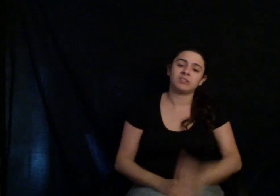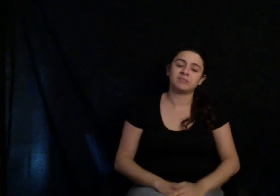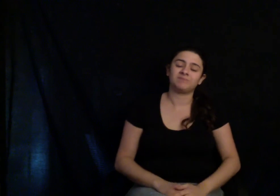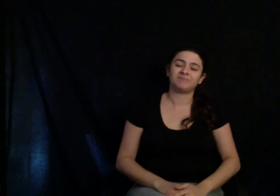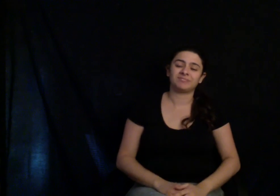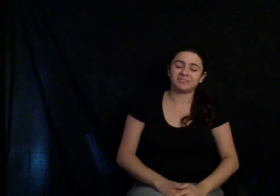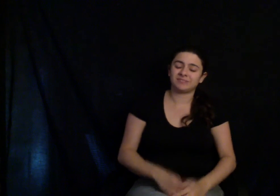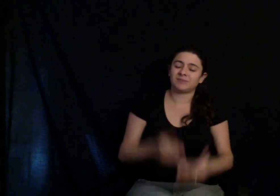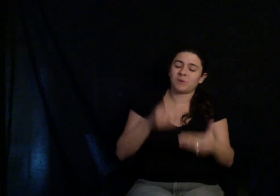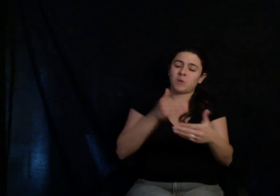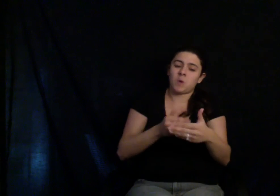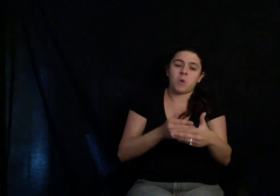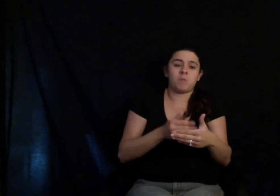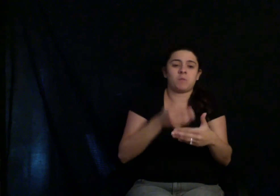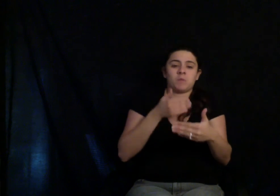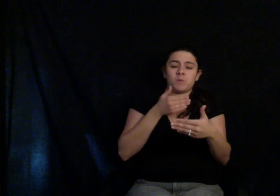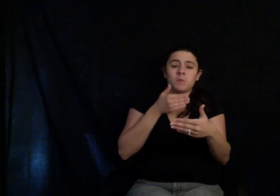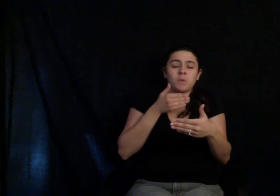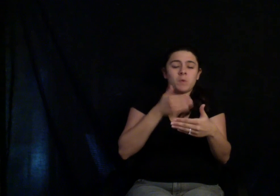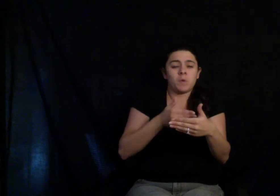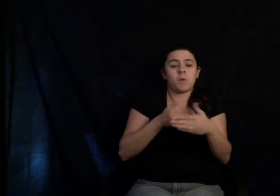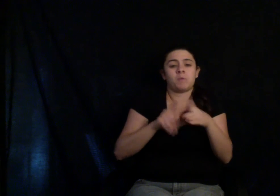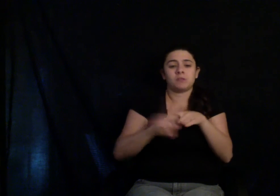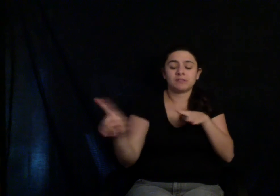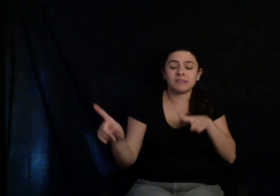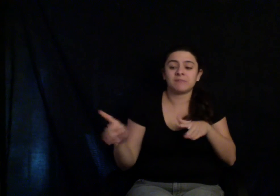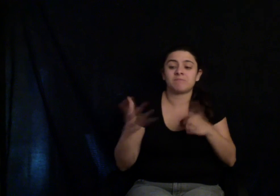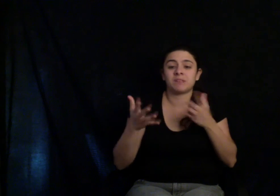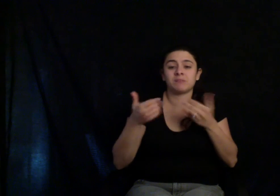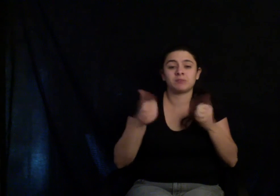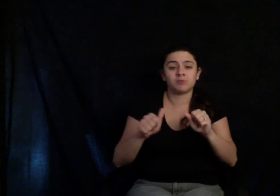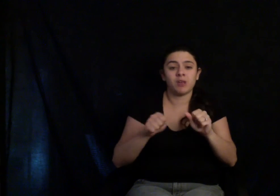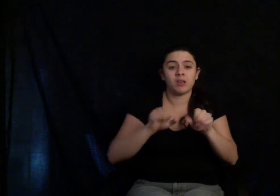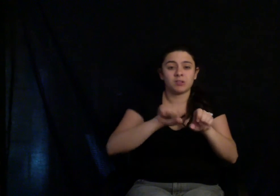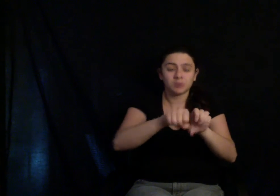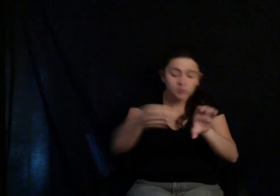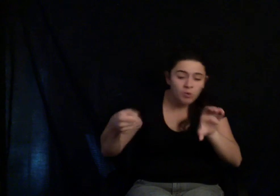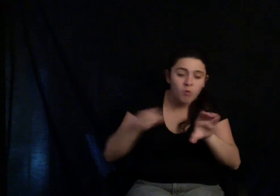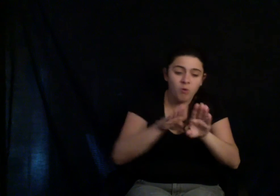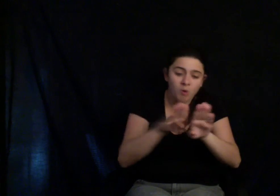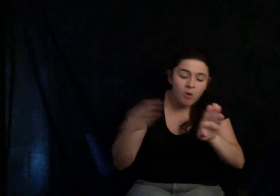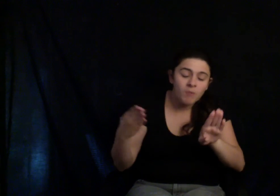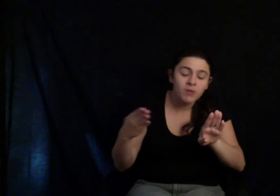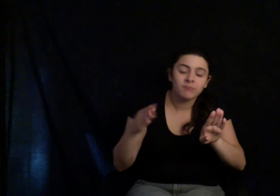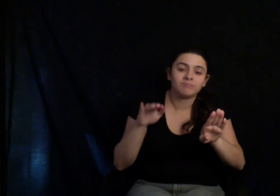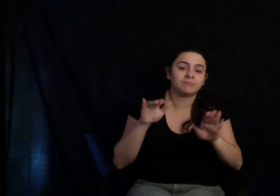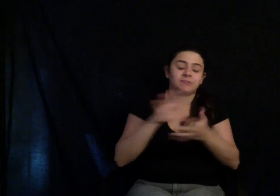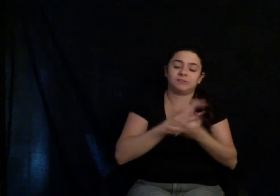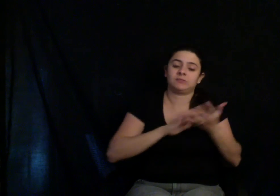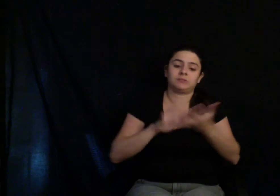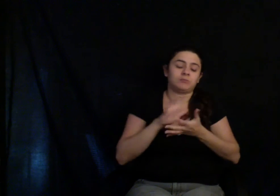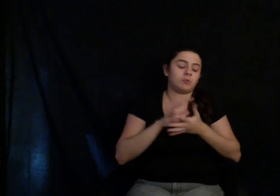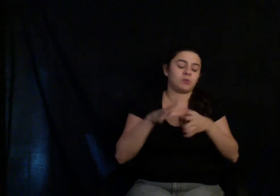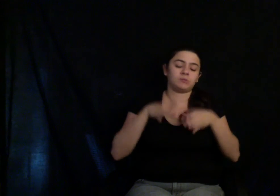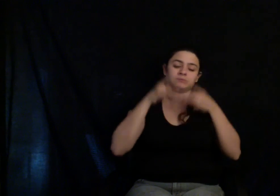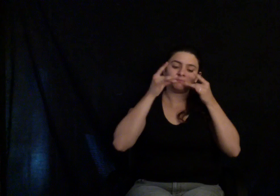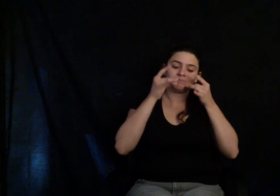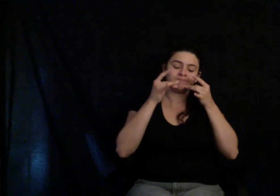just ruins you. He passed out by the front door and died there. It just breaks my heart that happened.